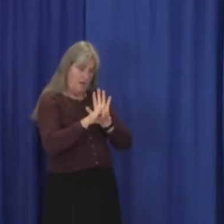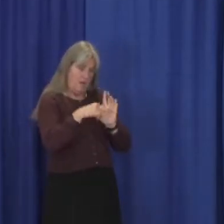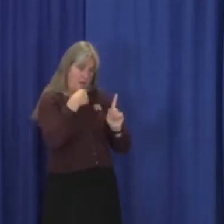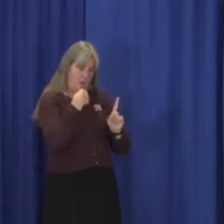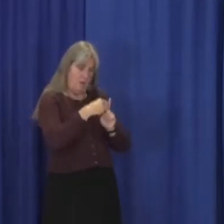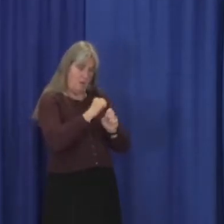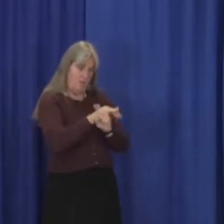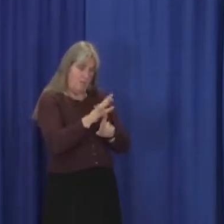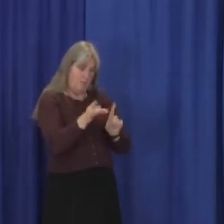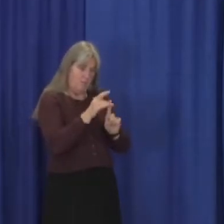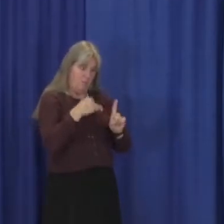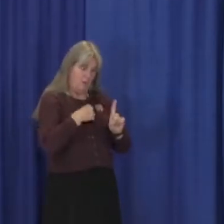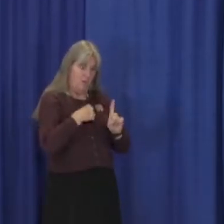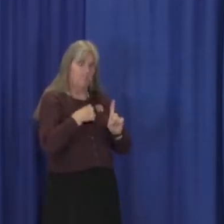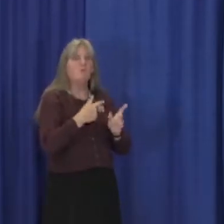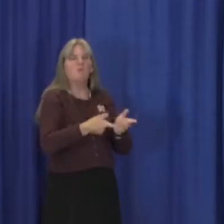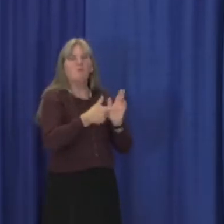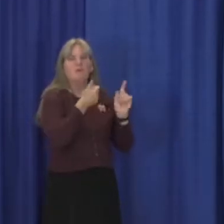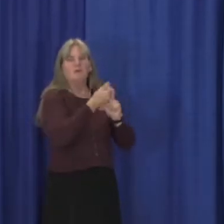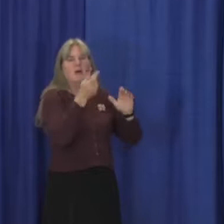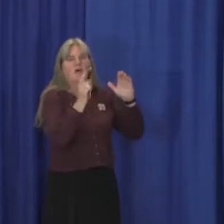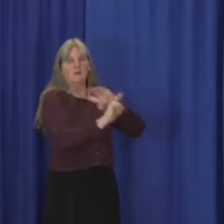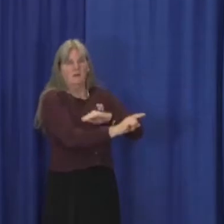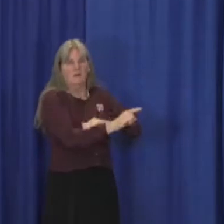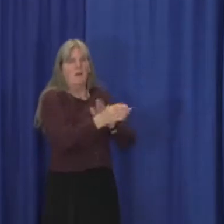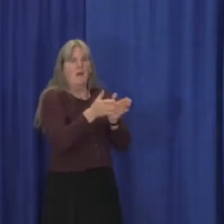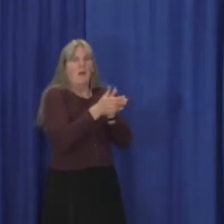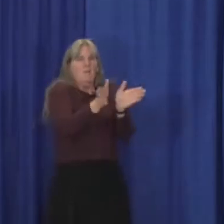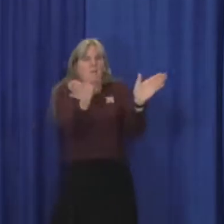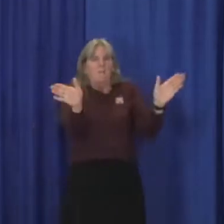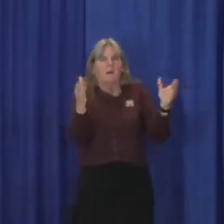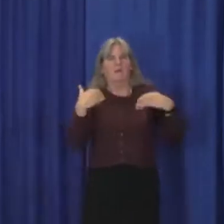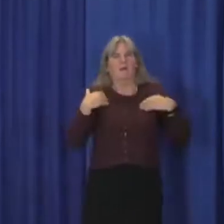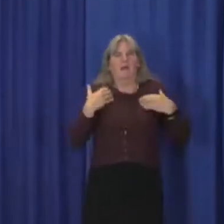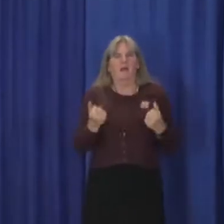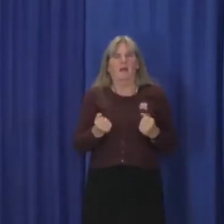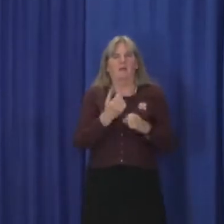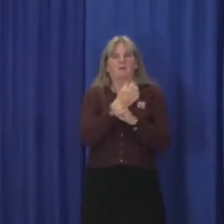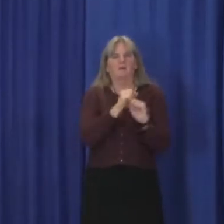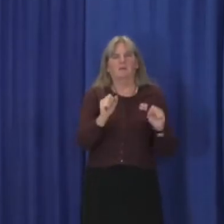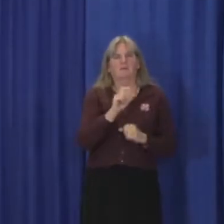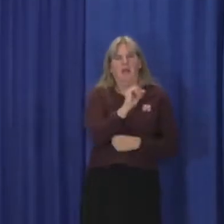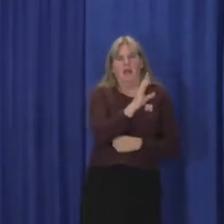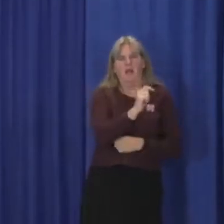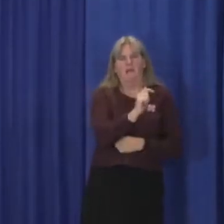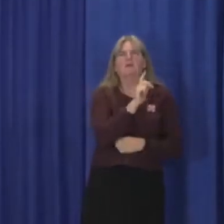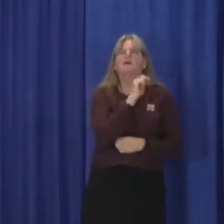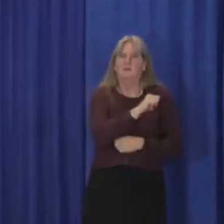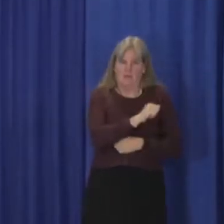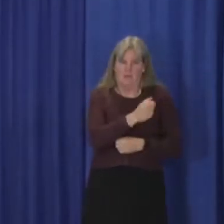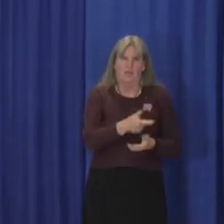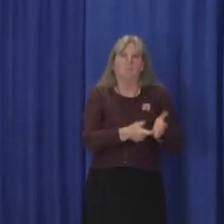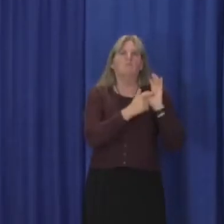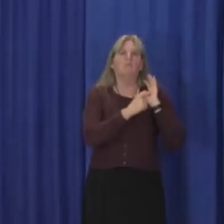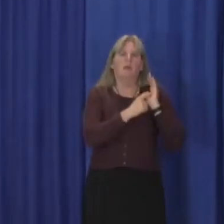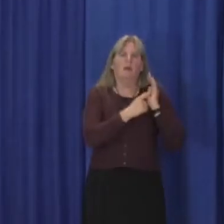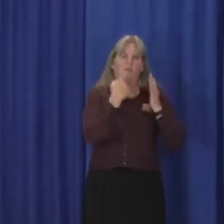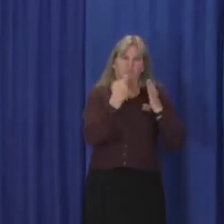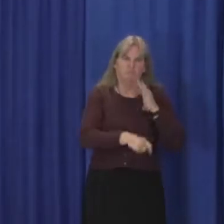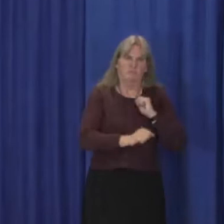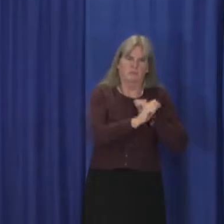COVID-19 to self-isolate under the Public Health and Safety Act. The Office of the